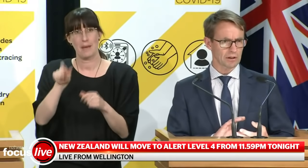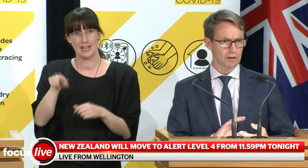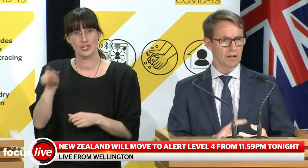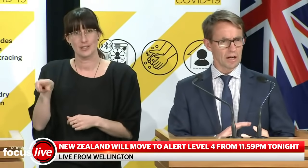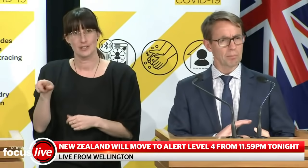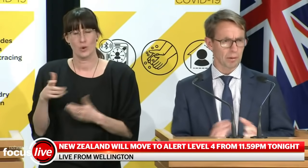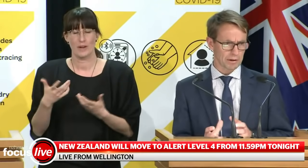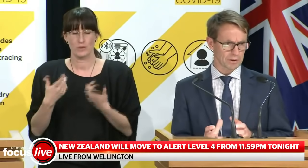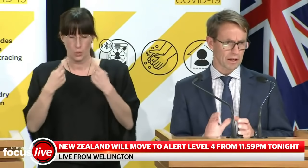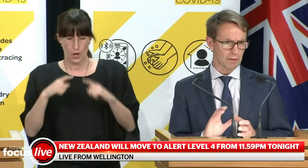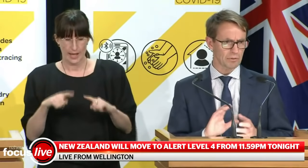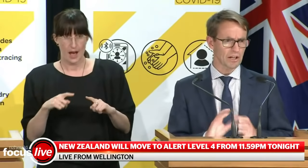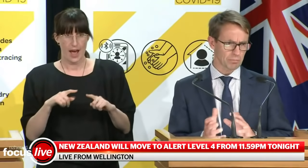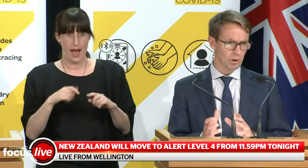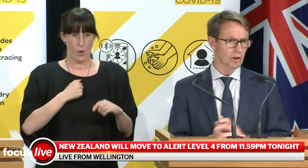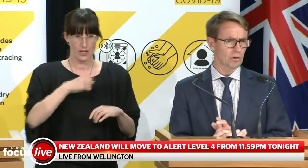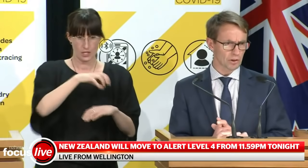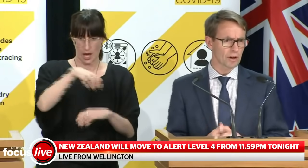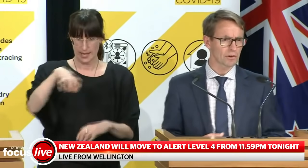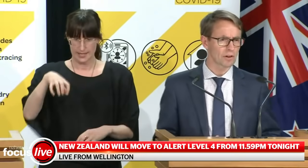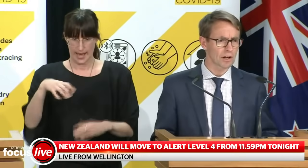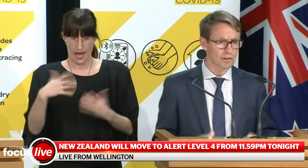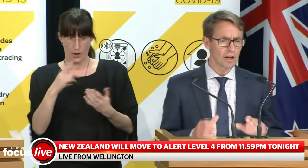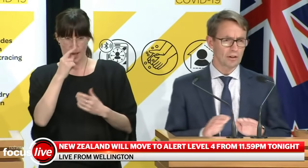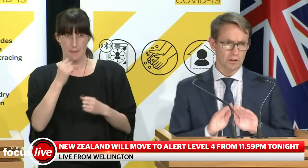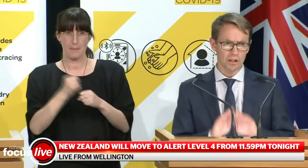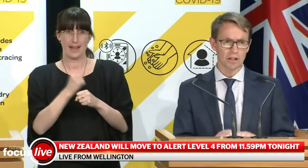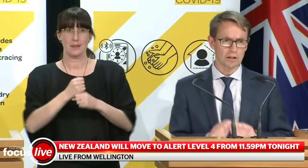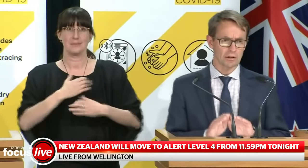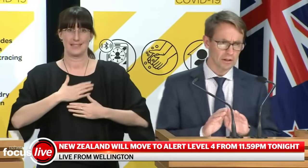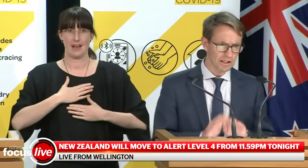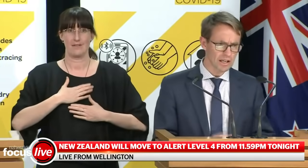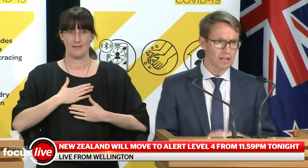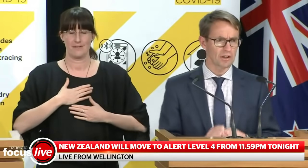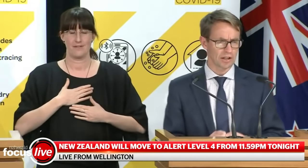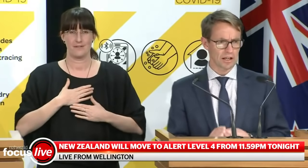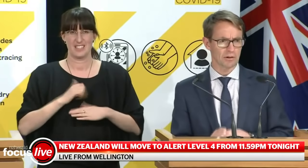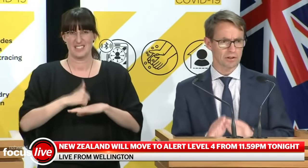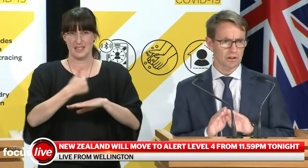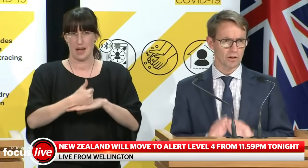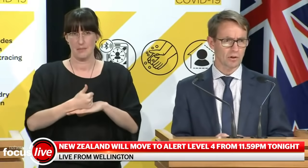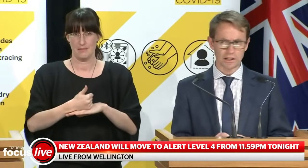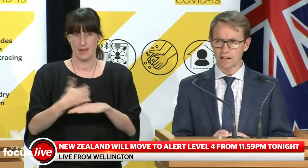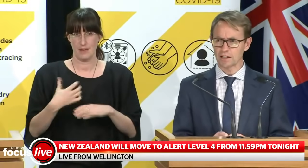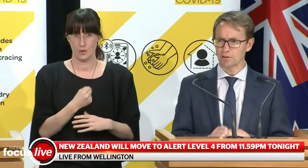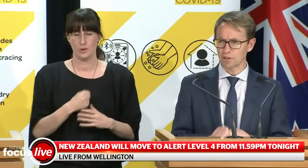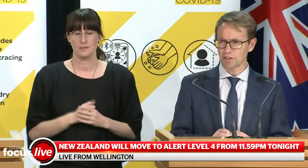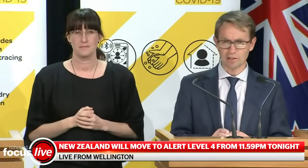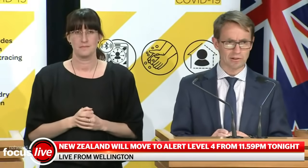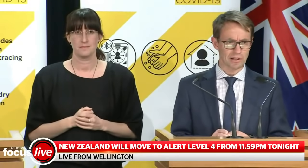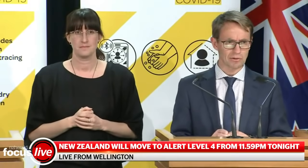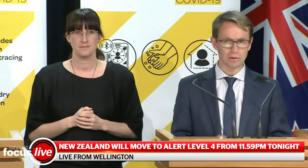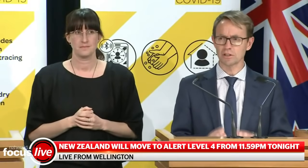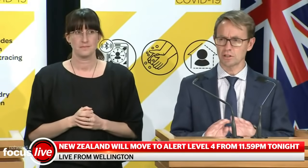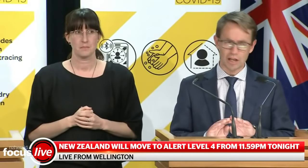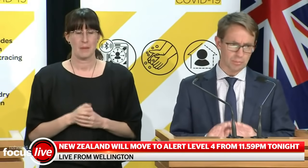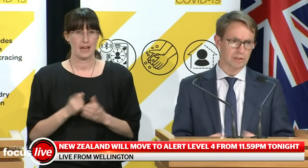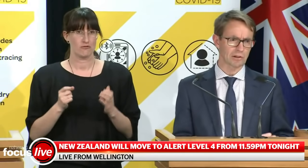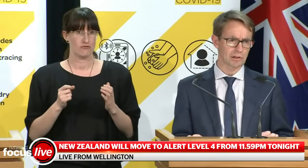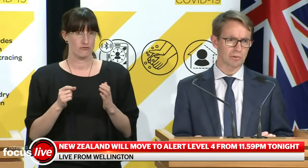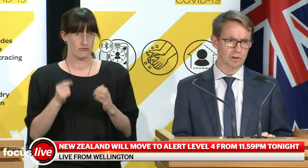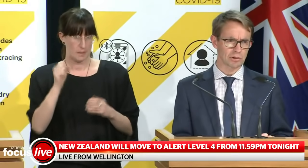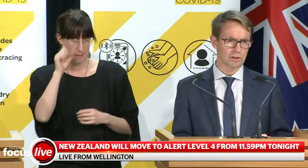how we can implement safe protocols in those sites. The key thing here is in the early days of this alert level is